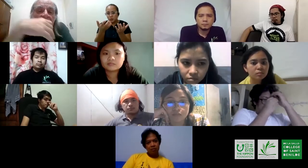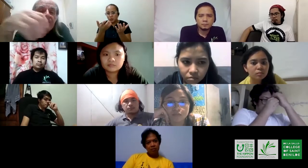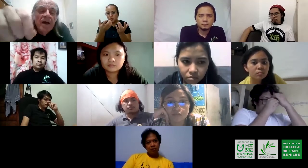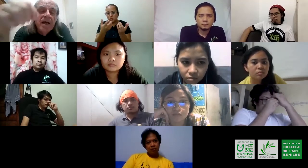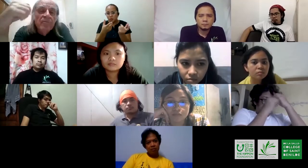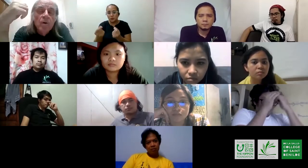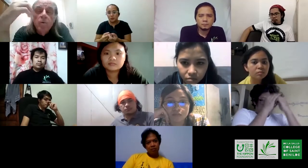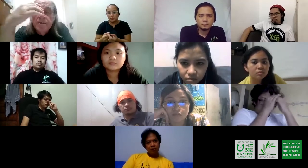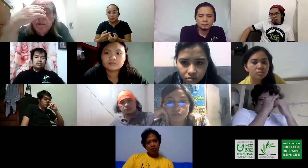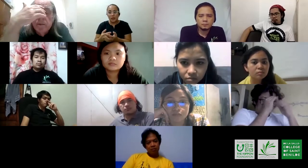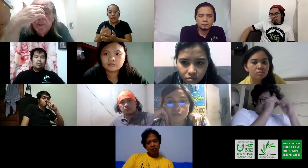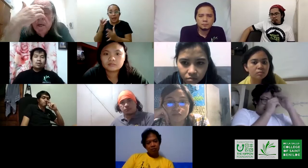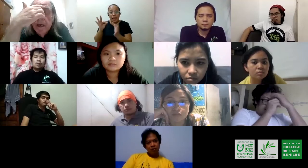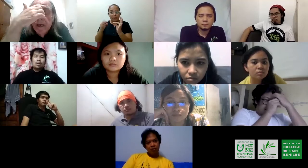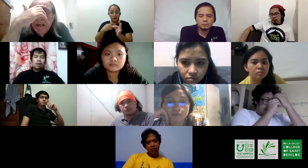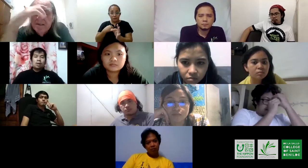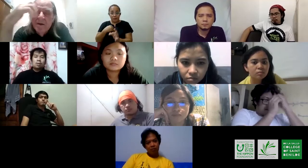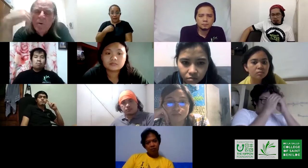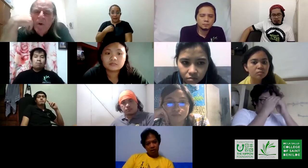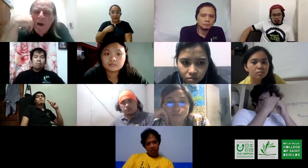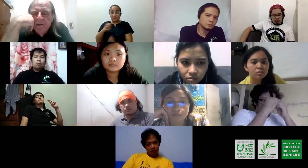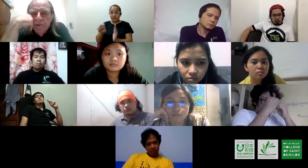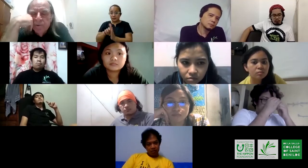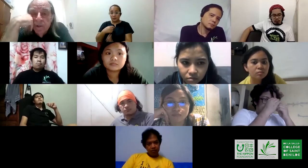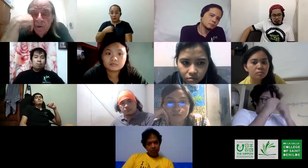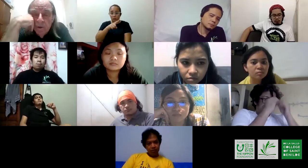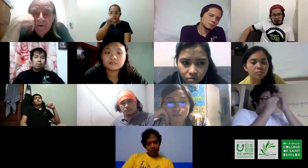So if I have a question and I say,